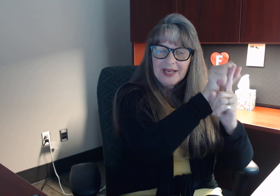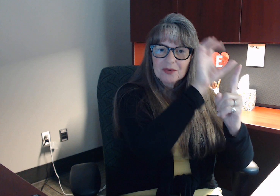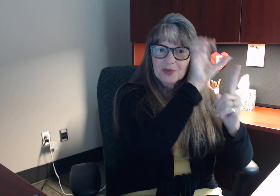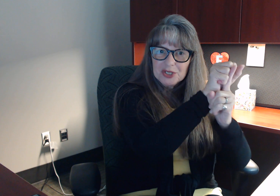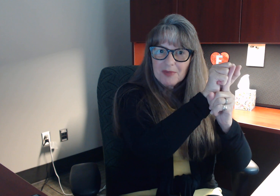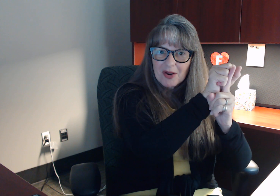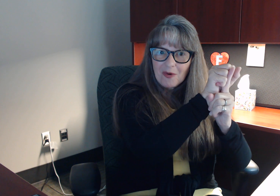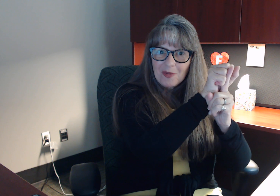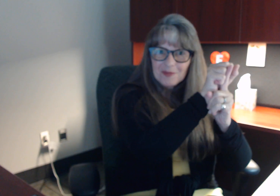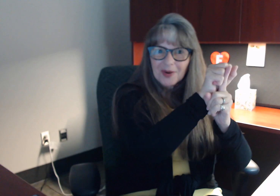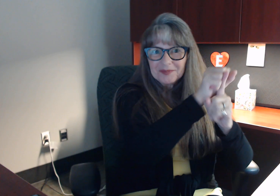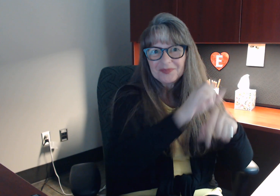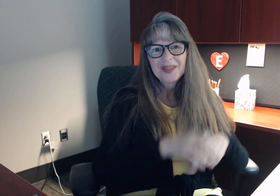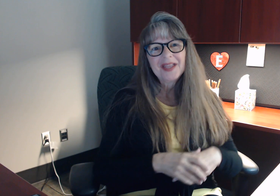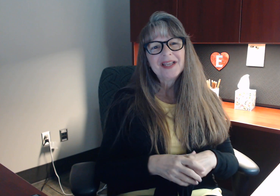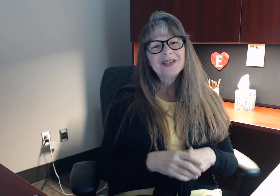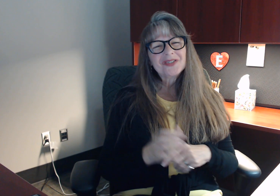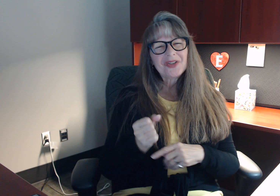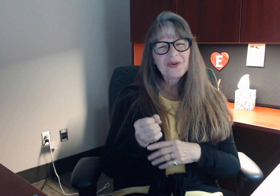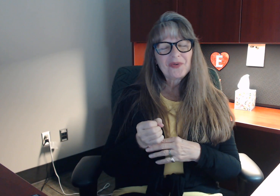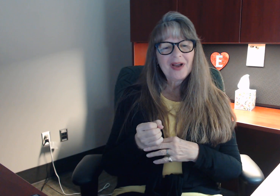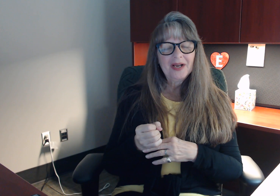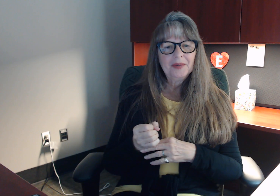reach my goal, right? So